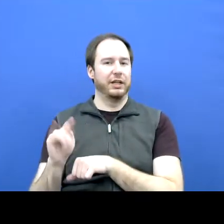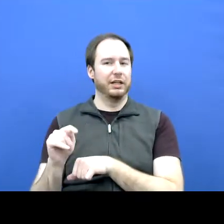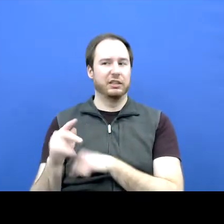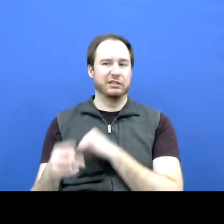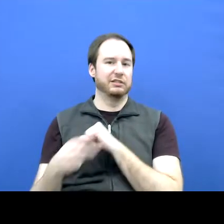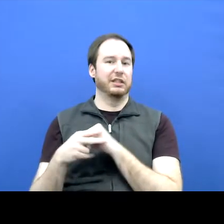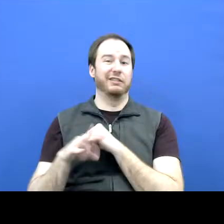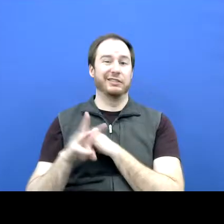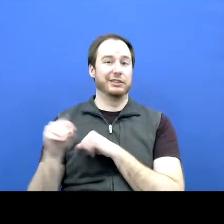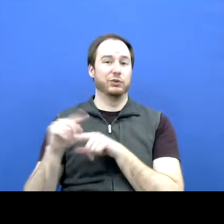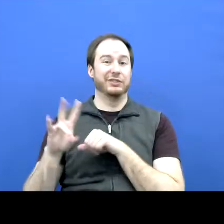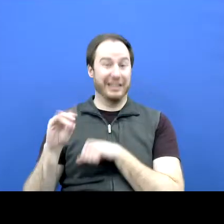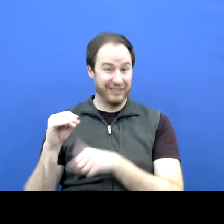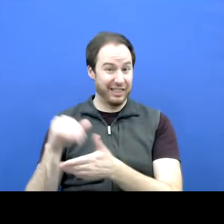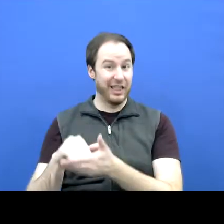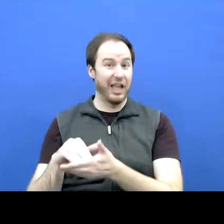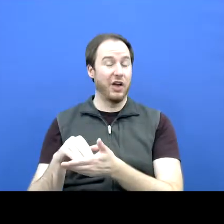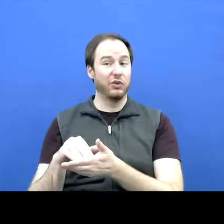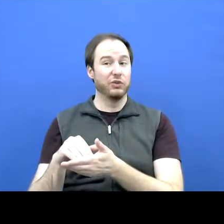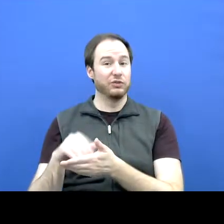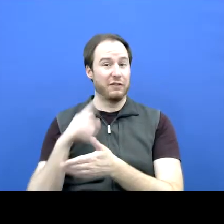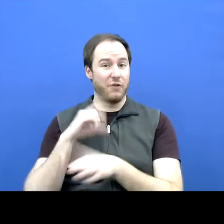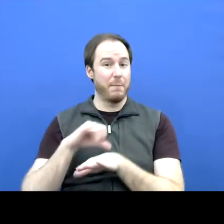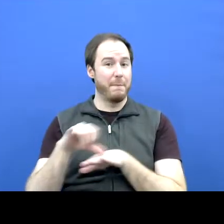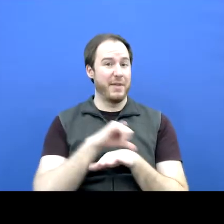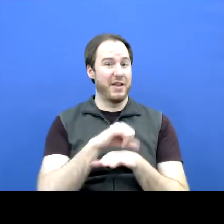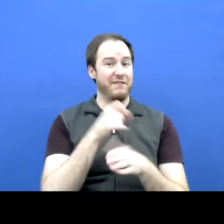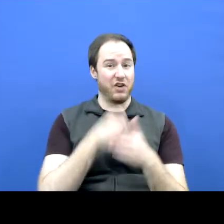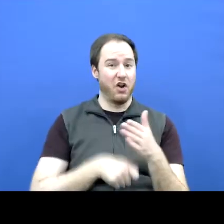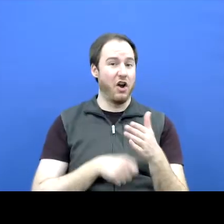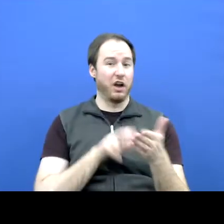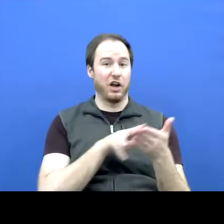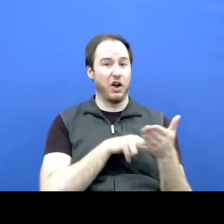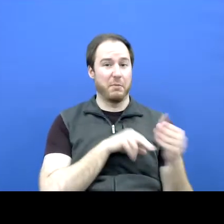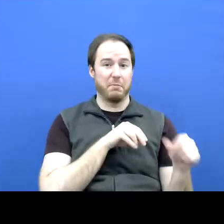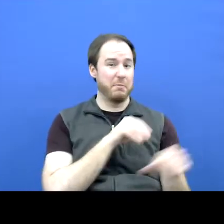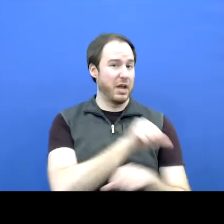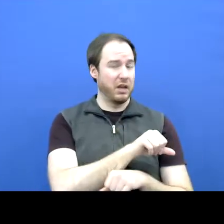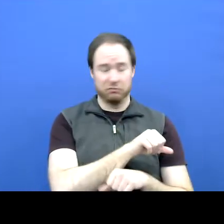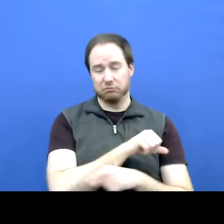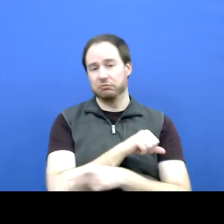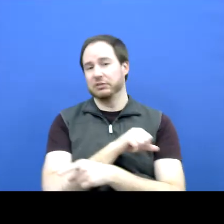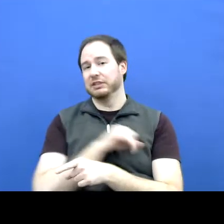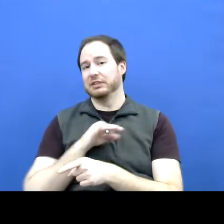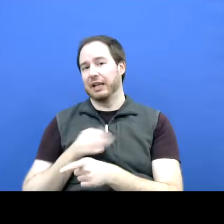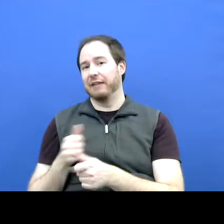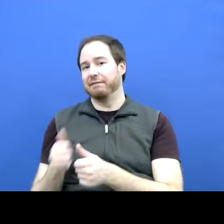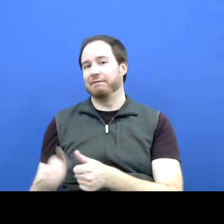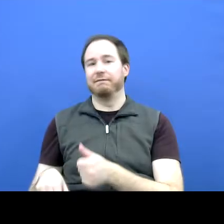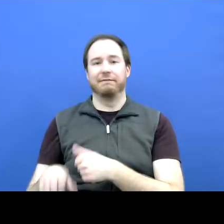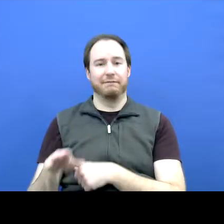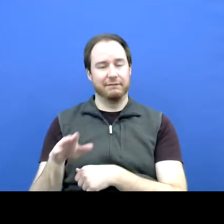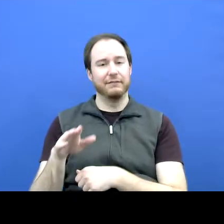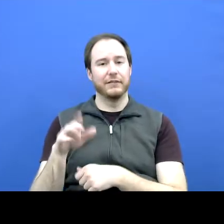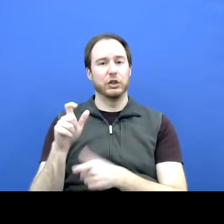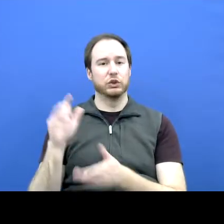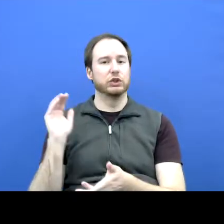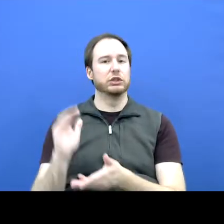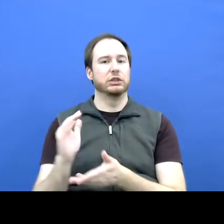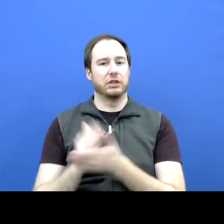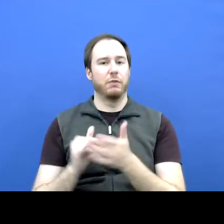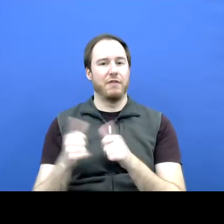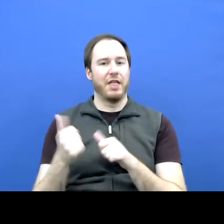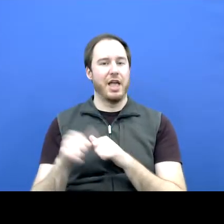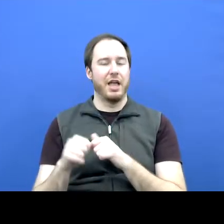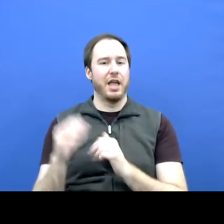to $70,000 in paving costs. So that should hopefully be enough to cover the increase in the fuel and